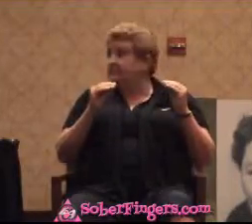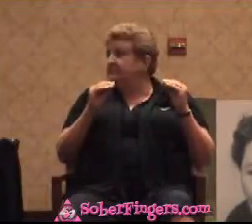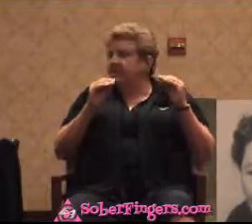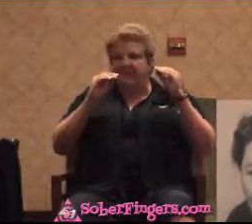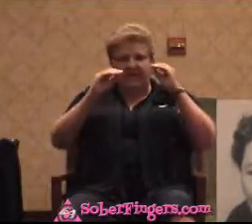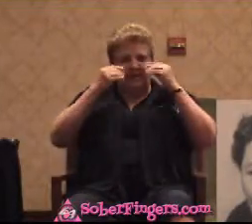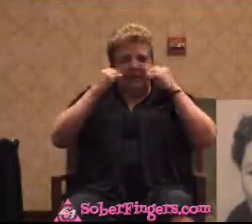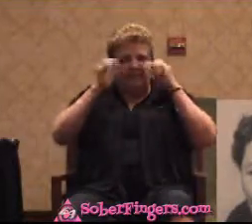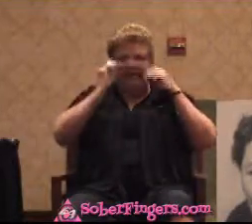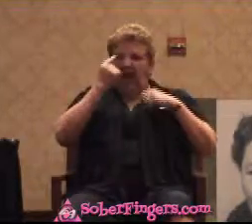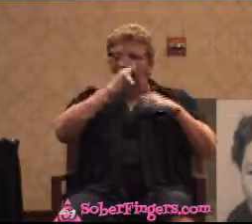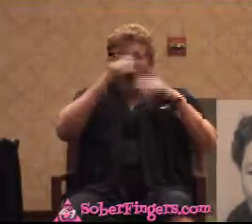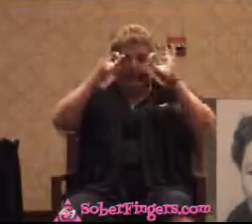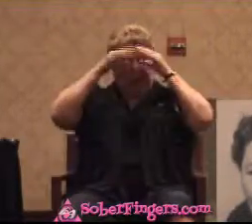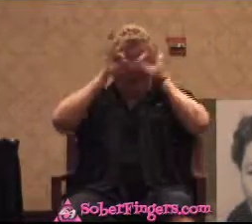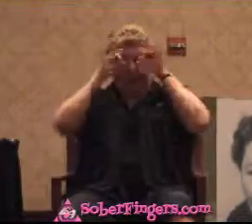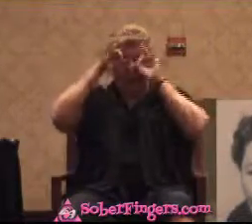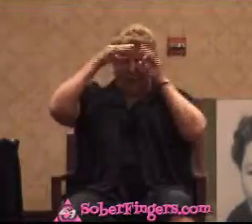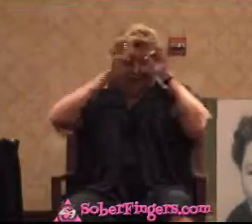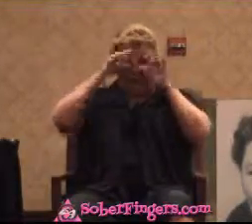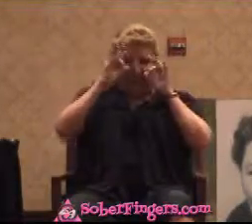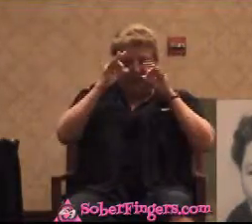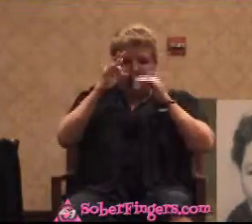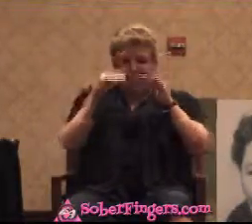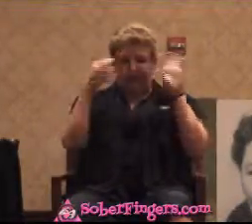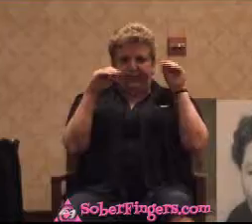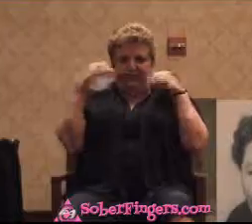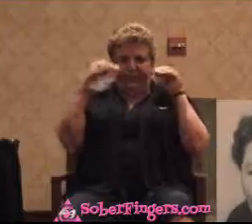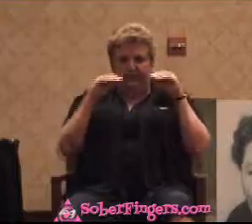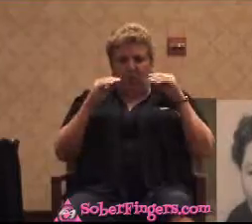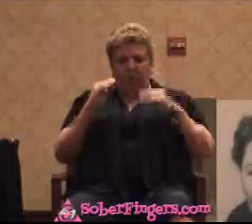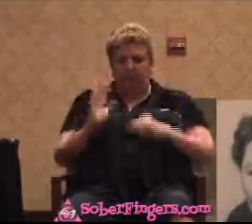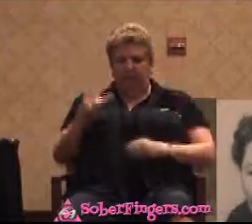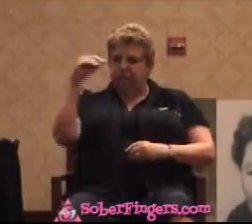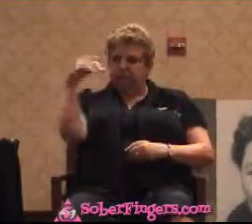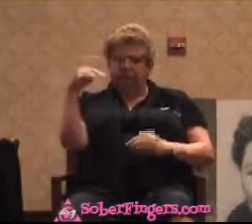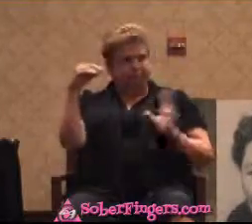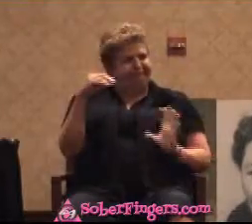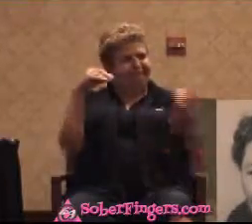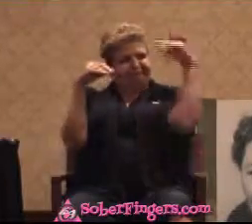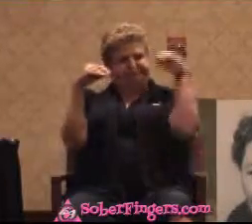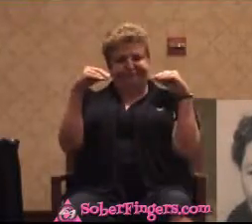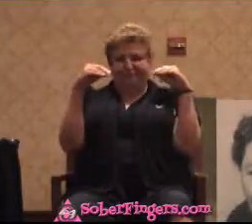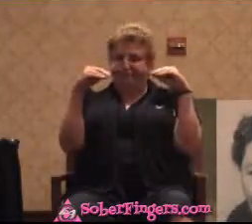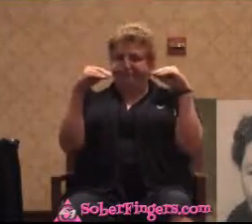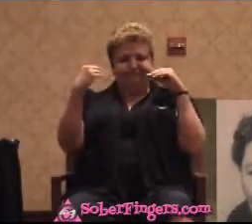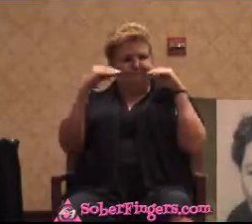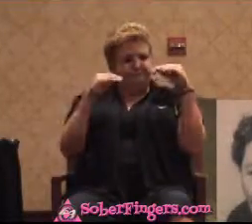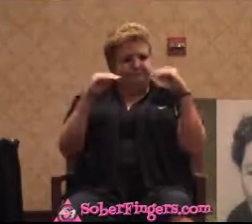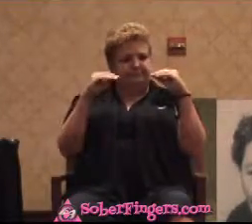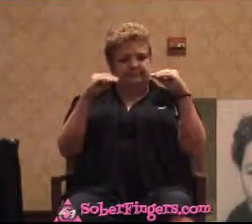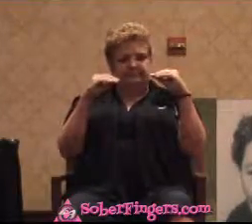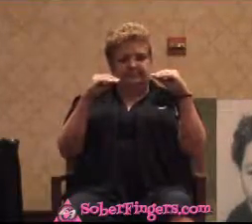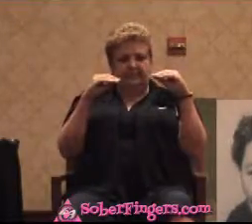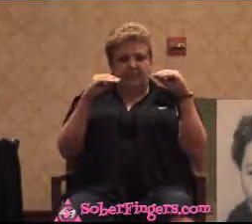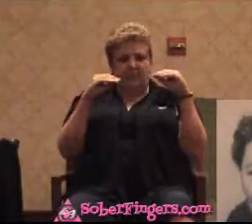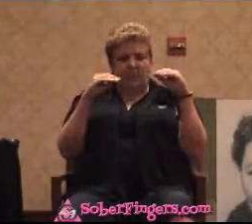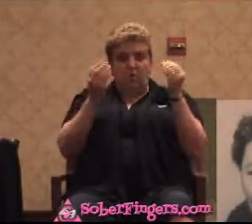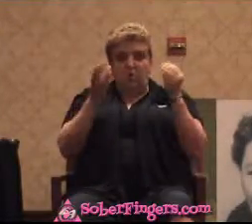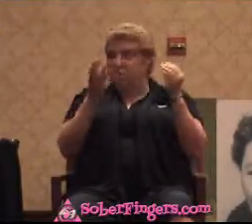And she said, just put these on. And I put them on, and I said, you want to know what I see?